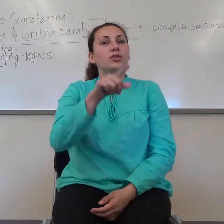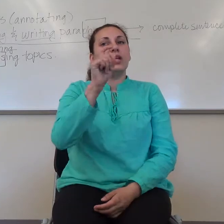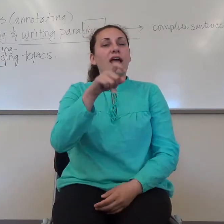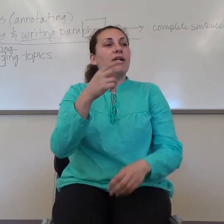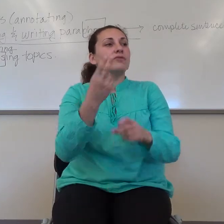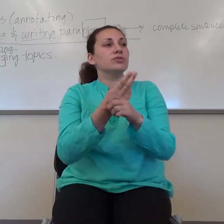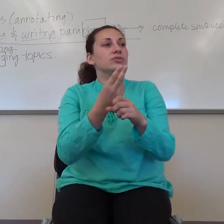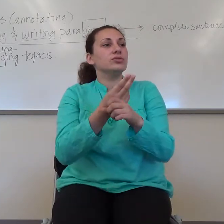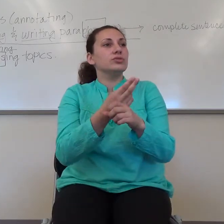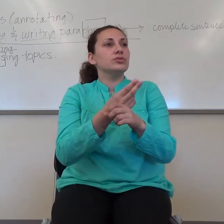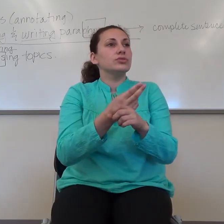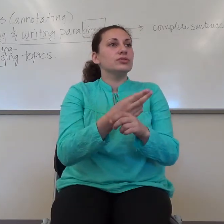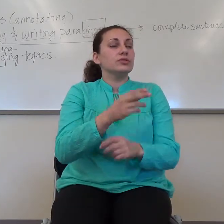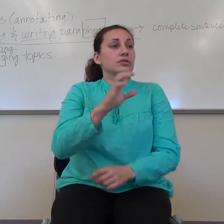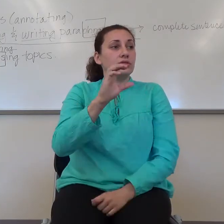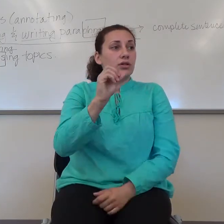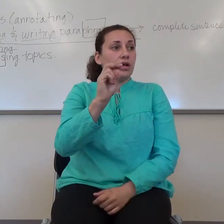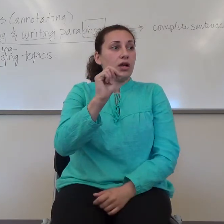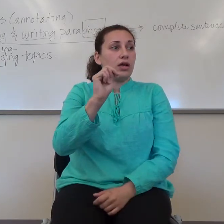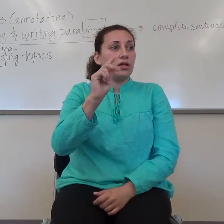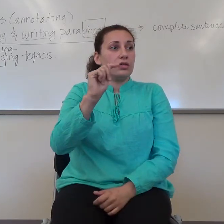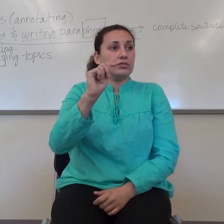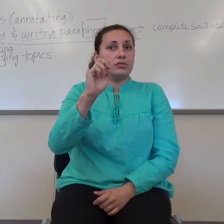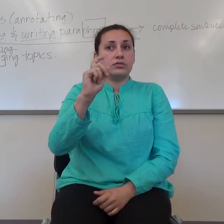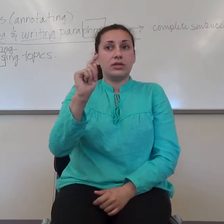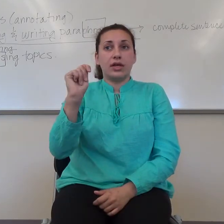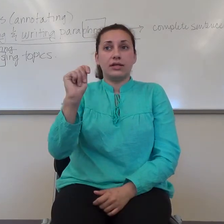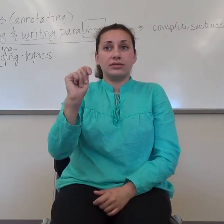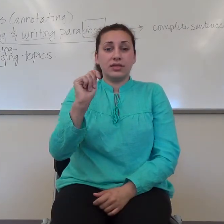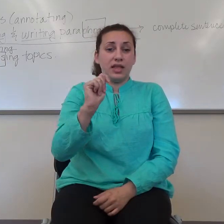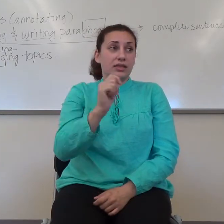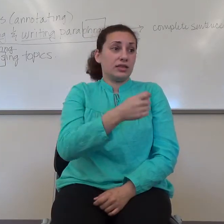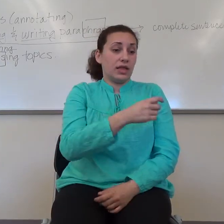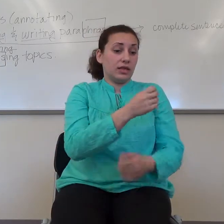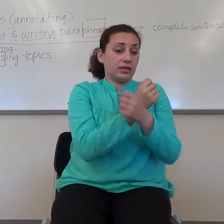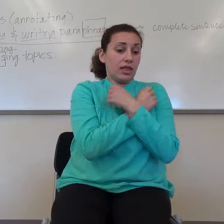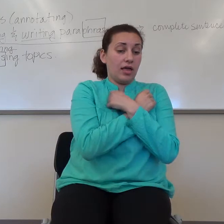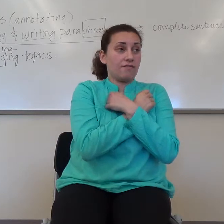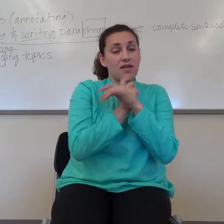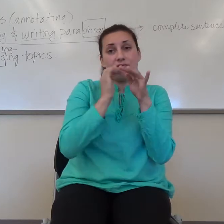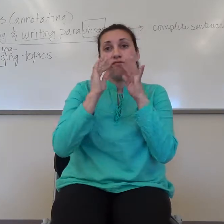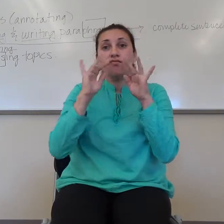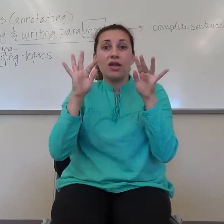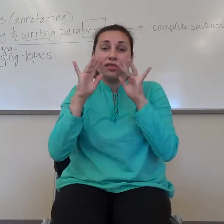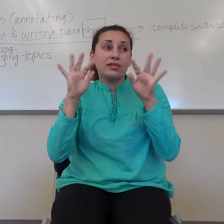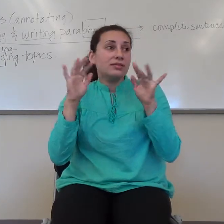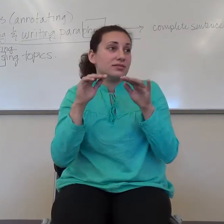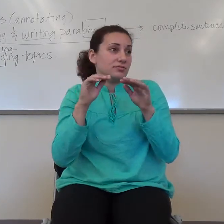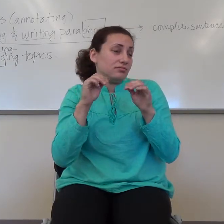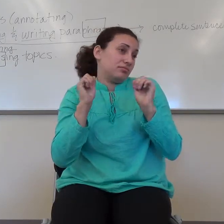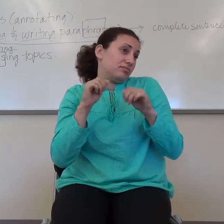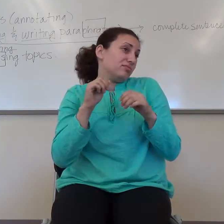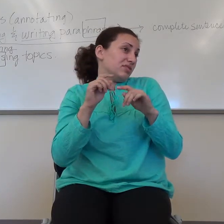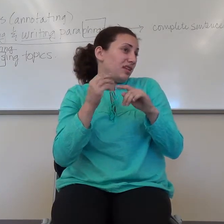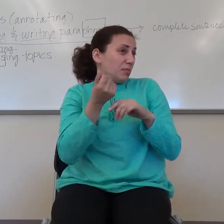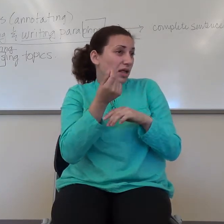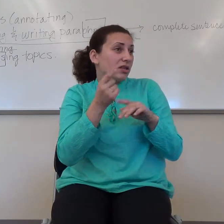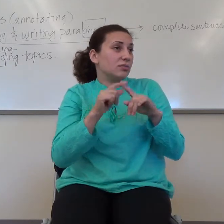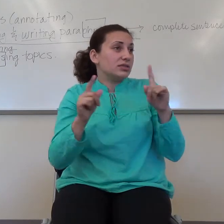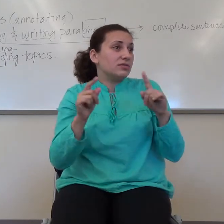different things, right? Love and friendliness could be very different. So you're going to have to use the context of